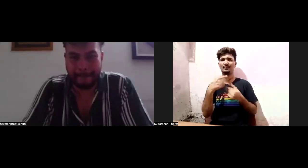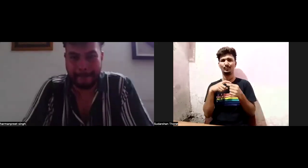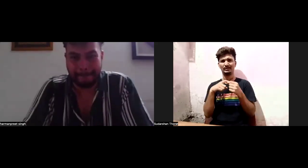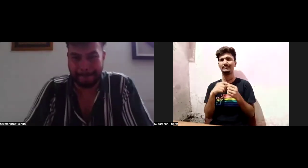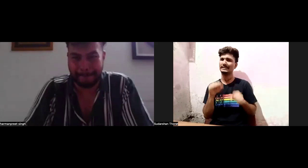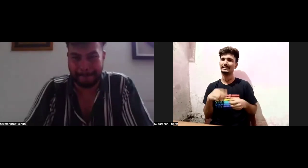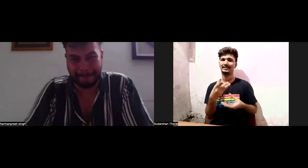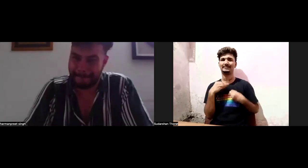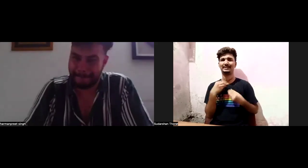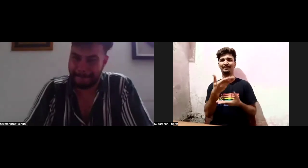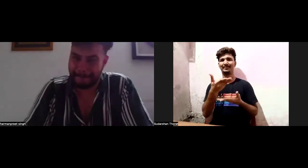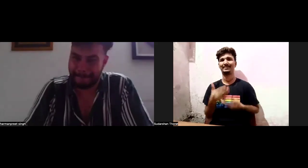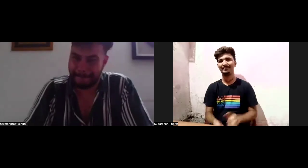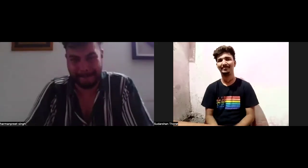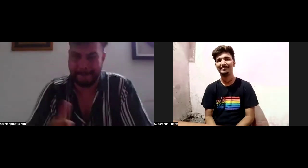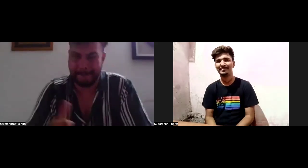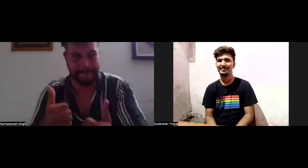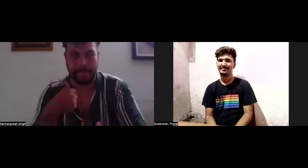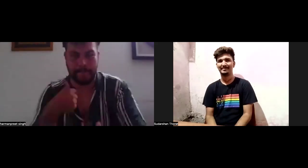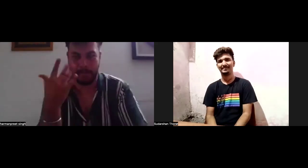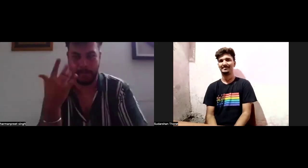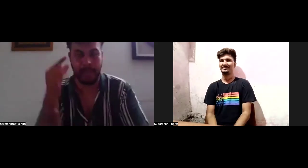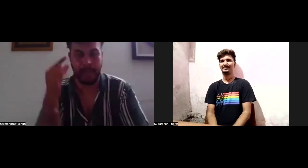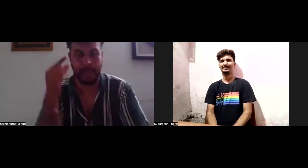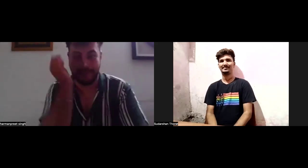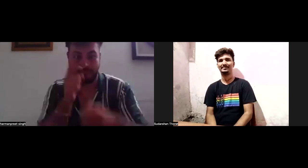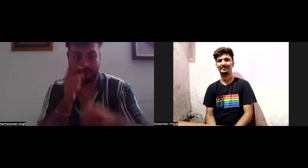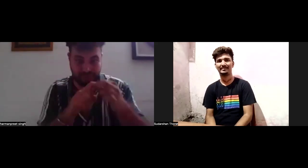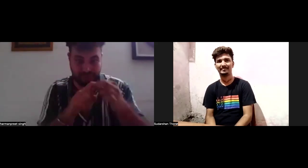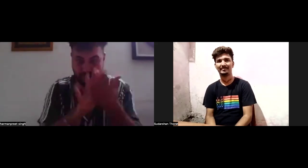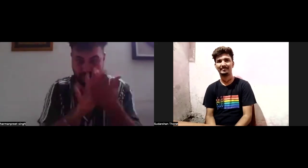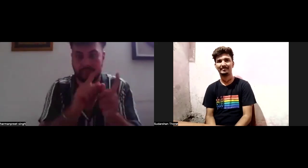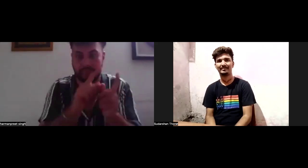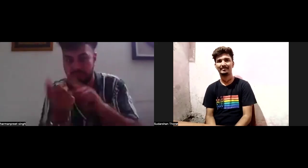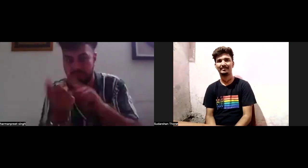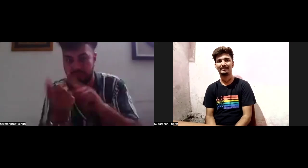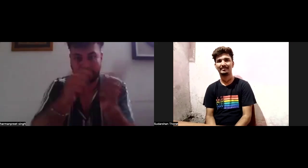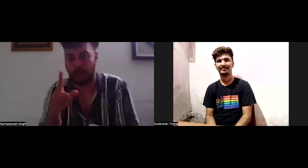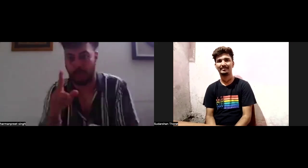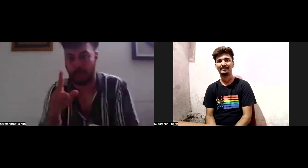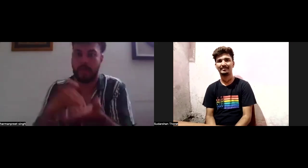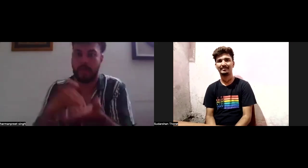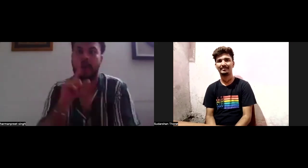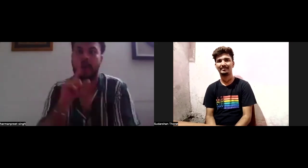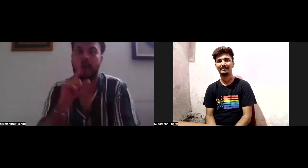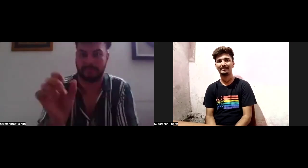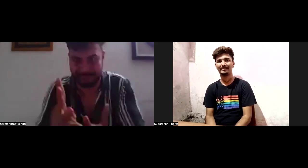Of course. So Harmanpreet says, Sudarshan, we will wait a bit. If there are any questions for